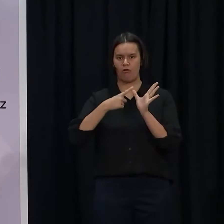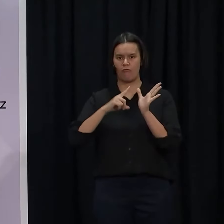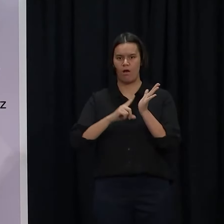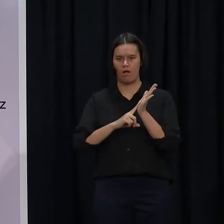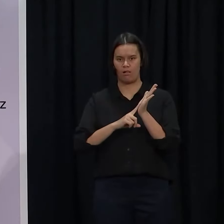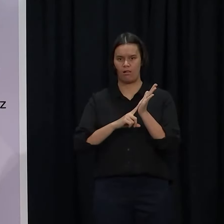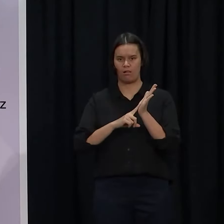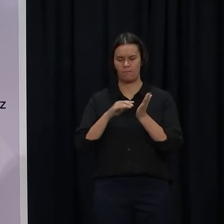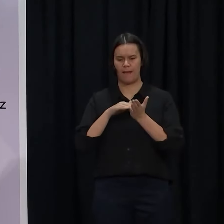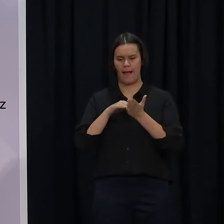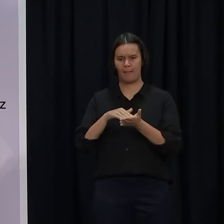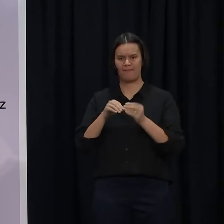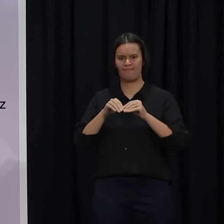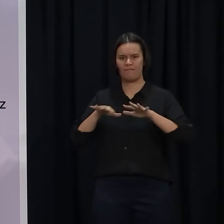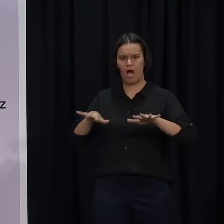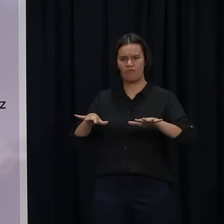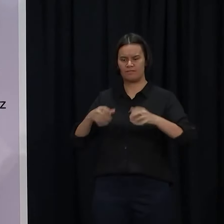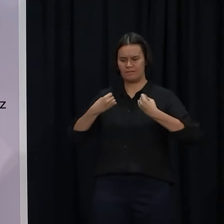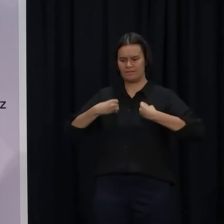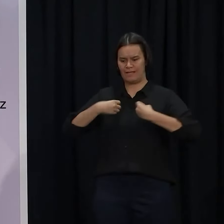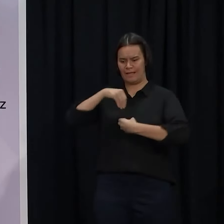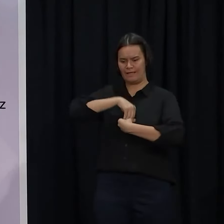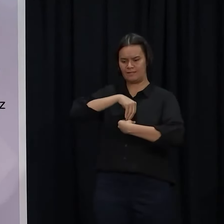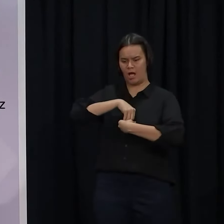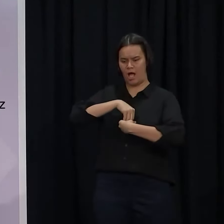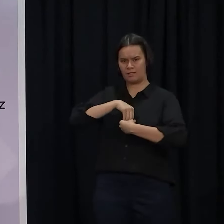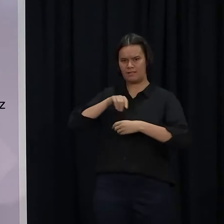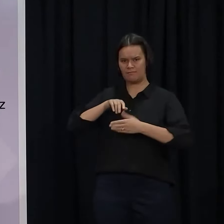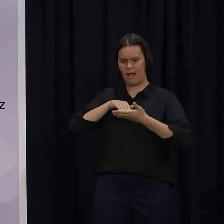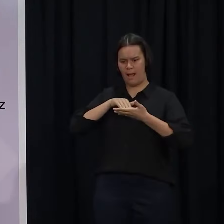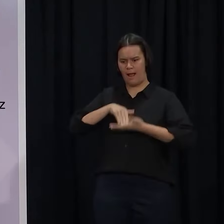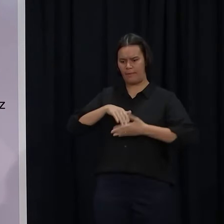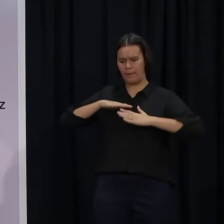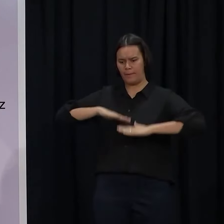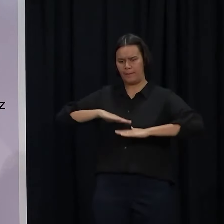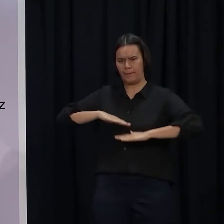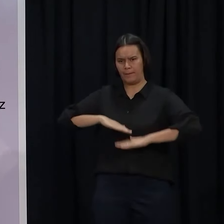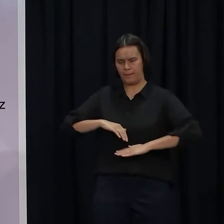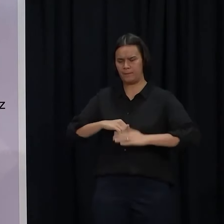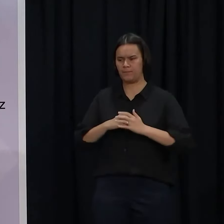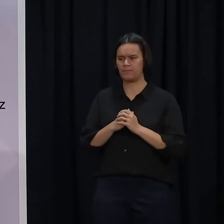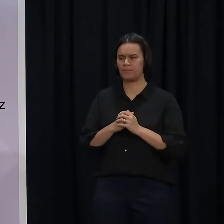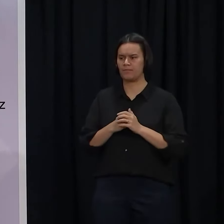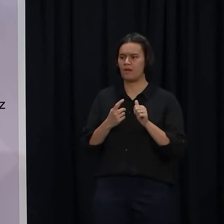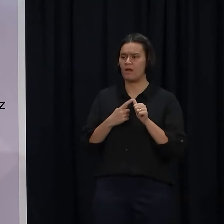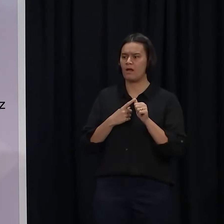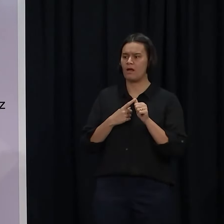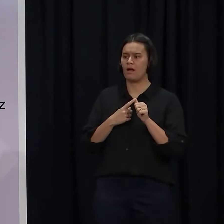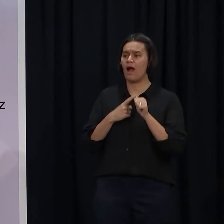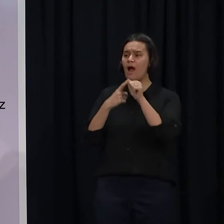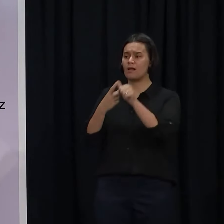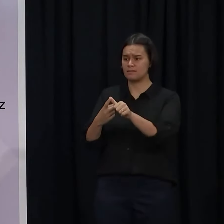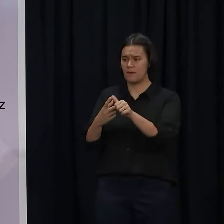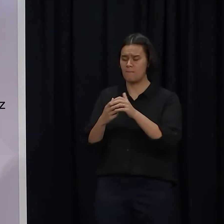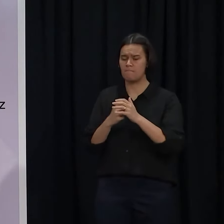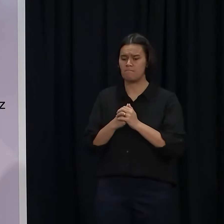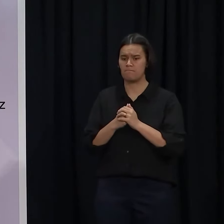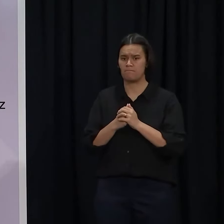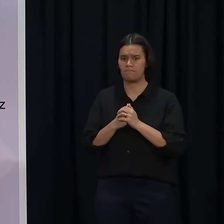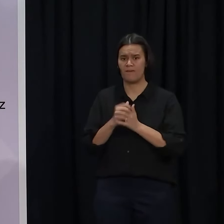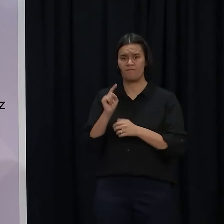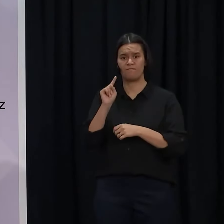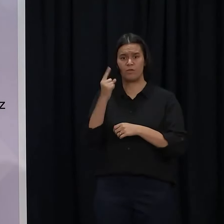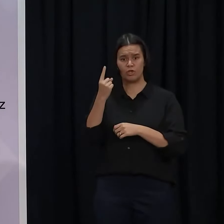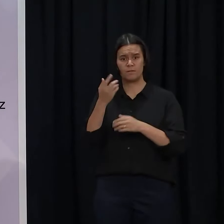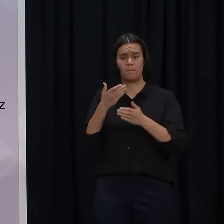place purchase agreements before they'd even finished some of the processes they need to go to allow them to be used